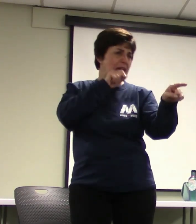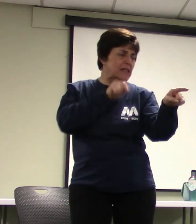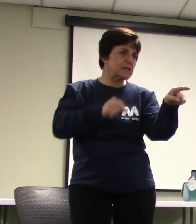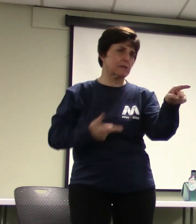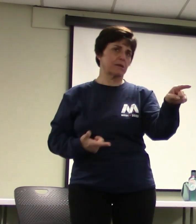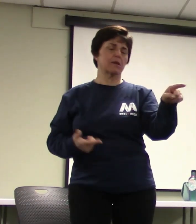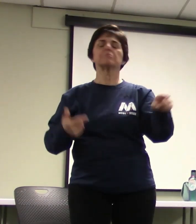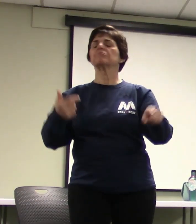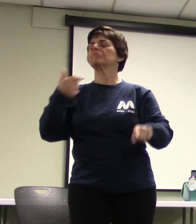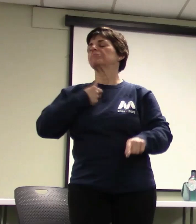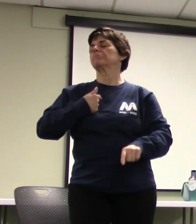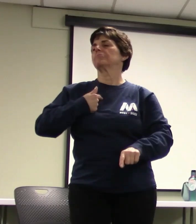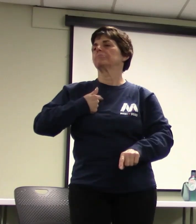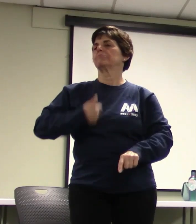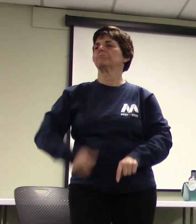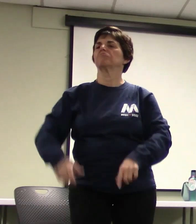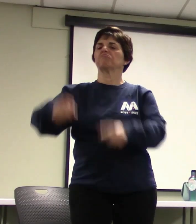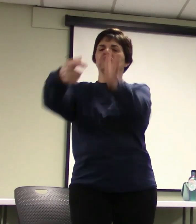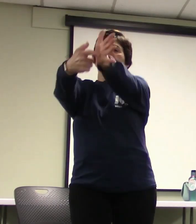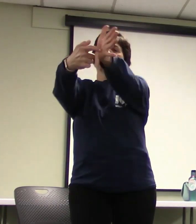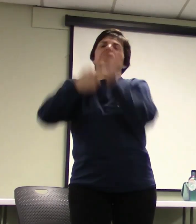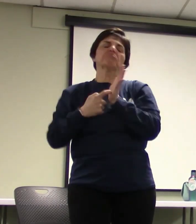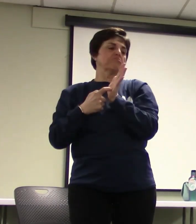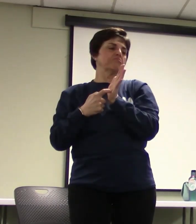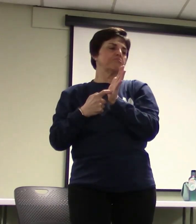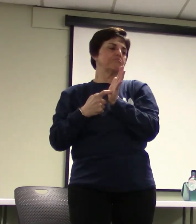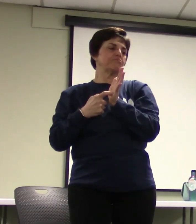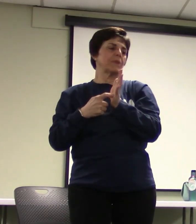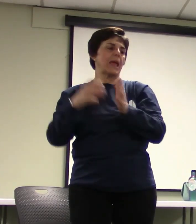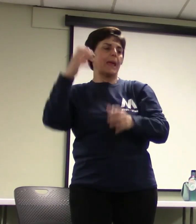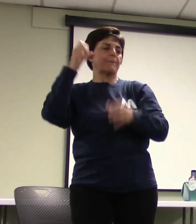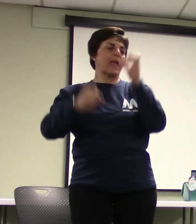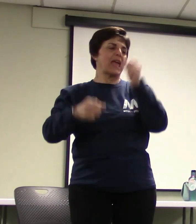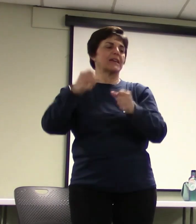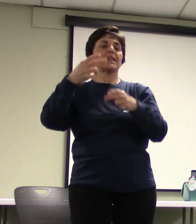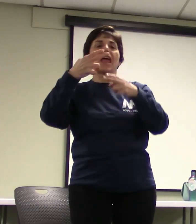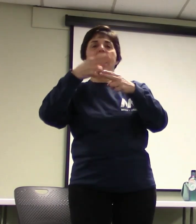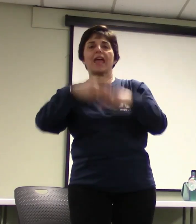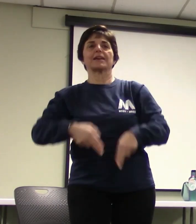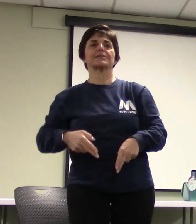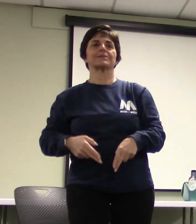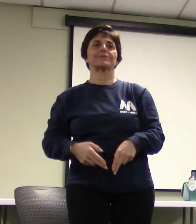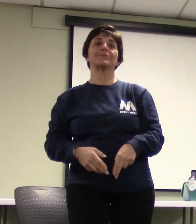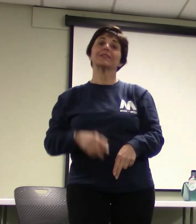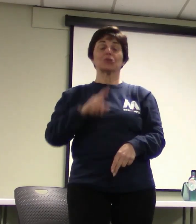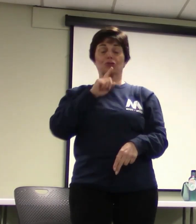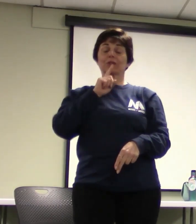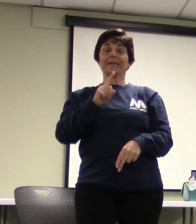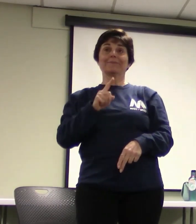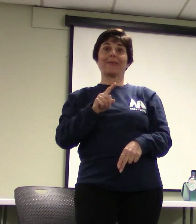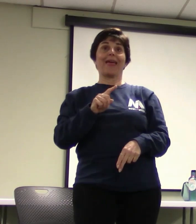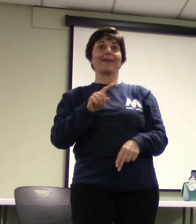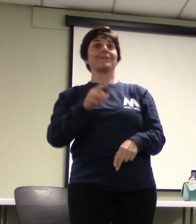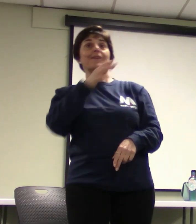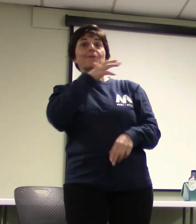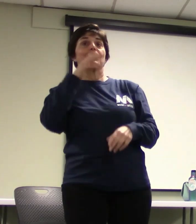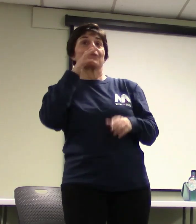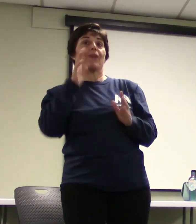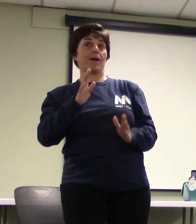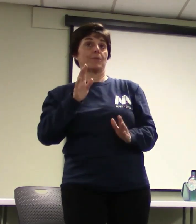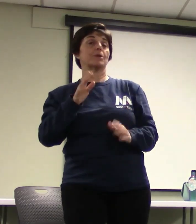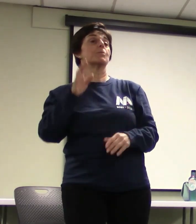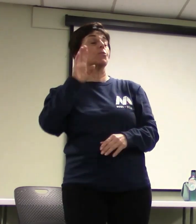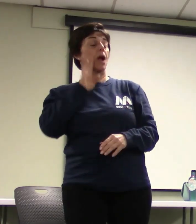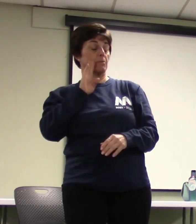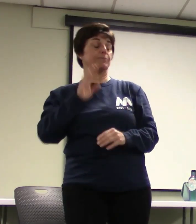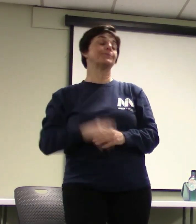hens. I demand milk and eggs. Sincerely, Farmer